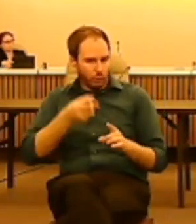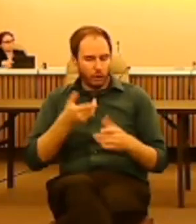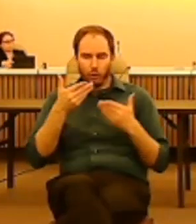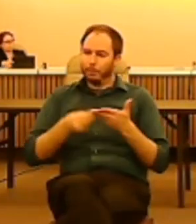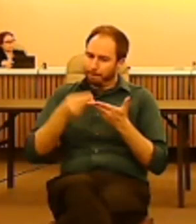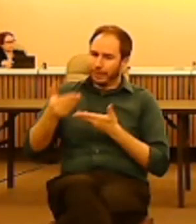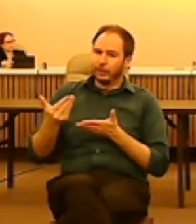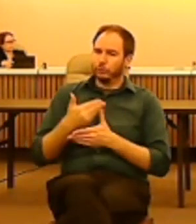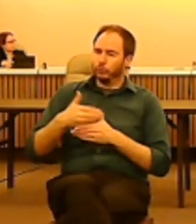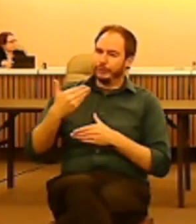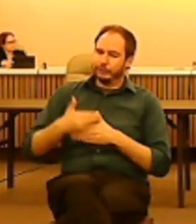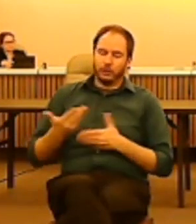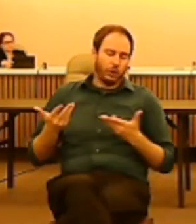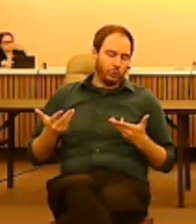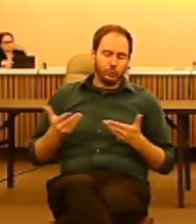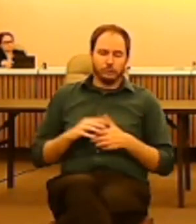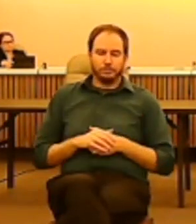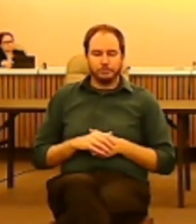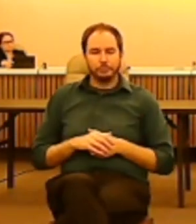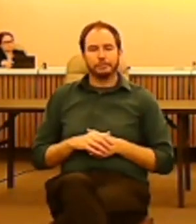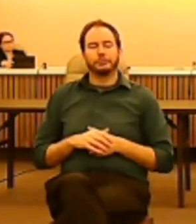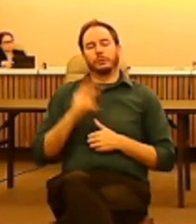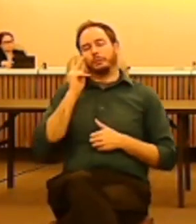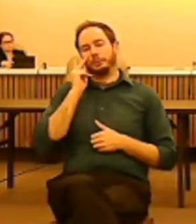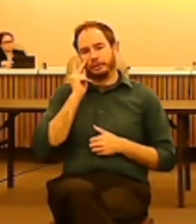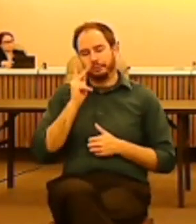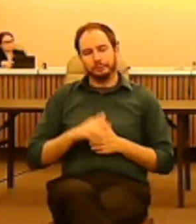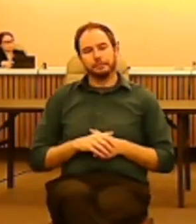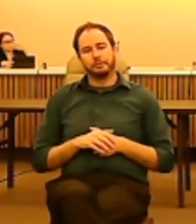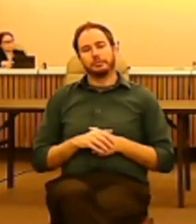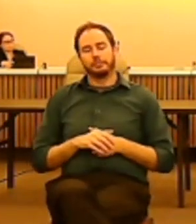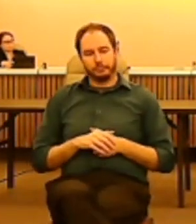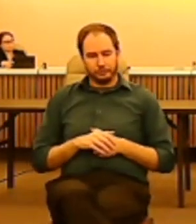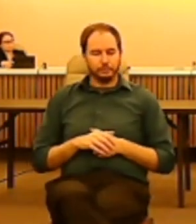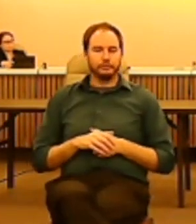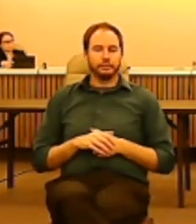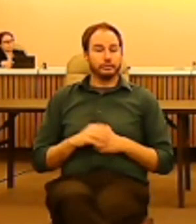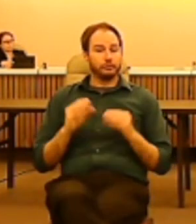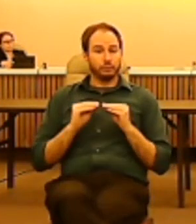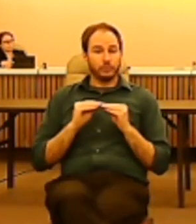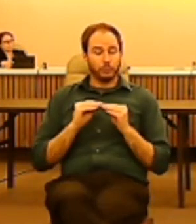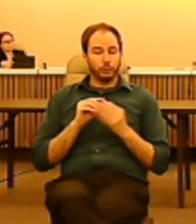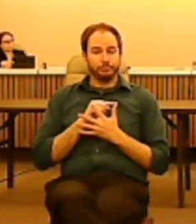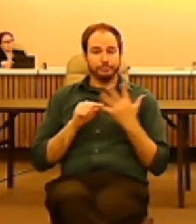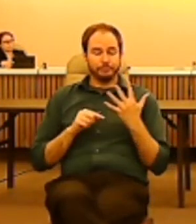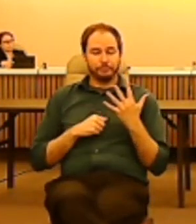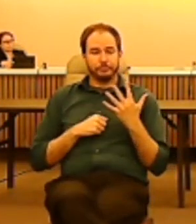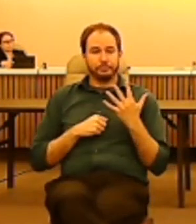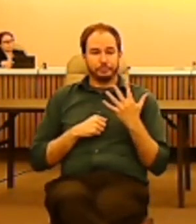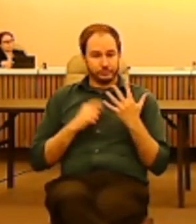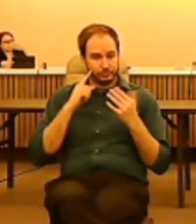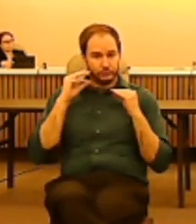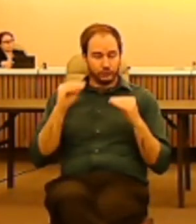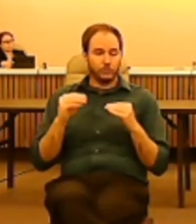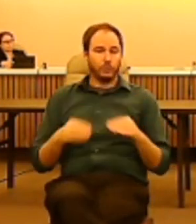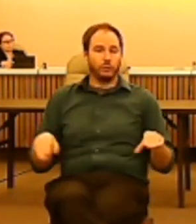buy the better window. We'll see. Okay, anything else? And hearing none,